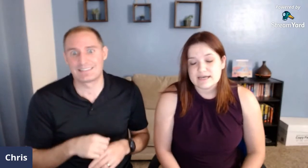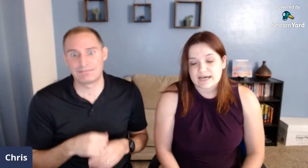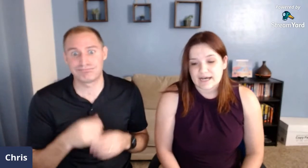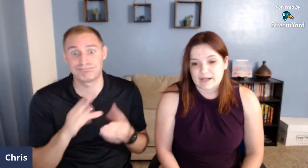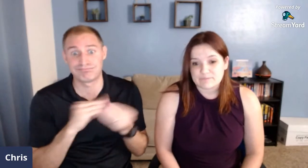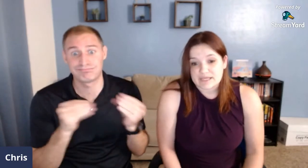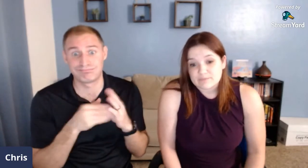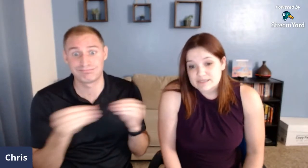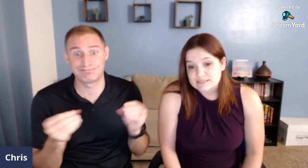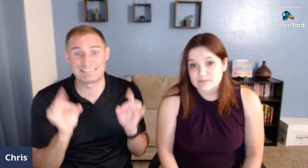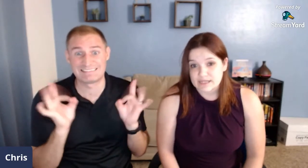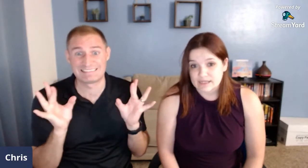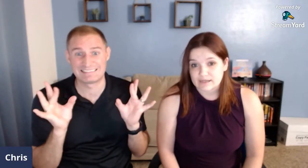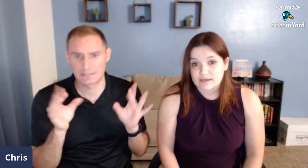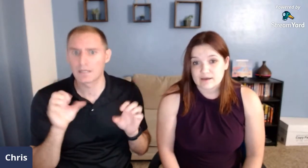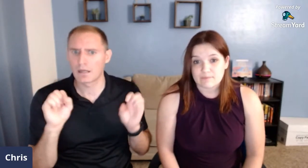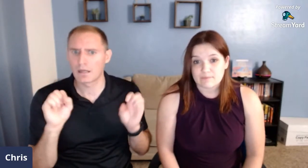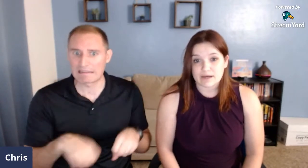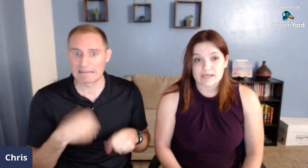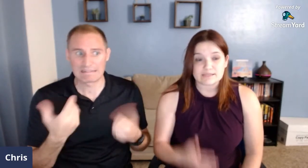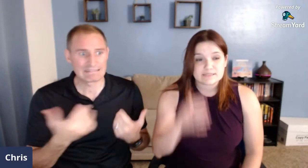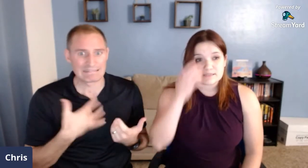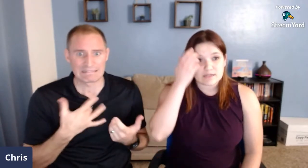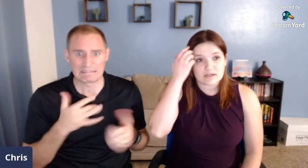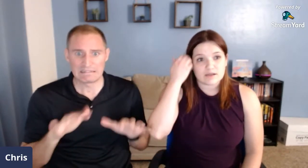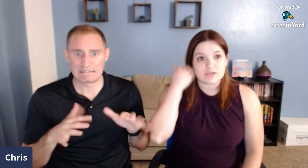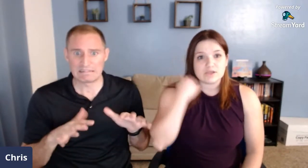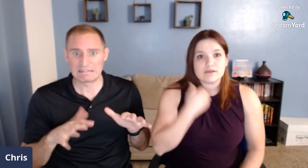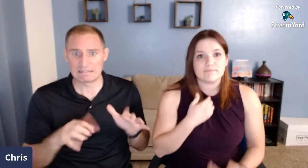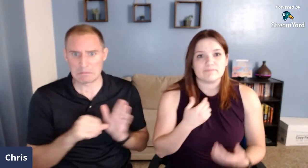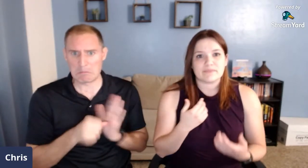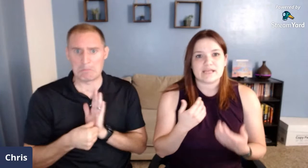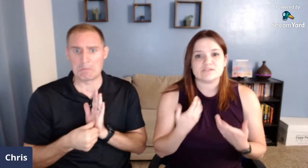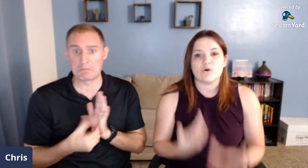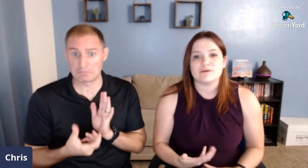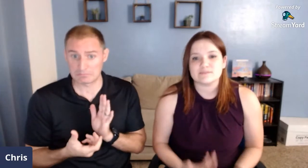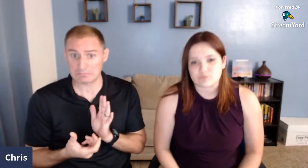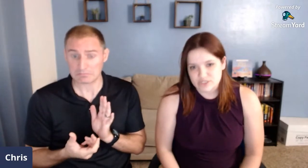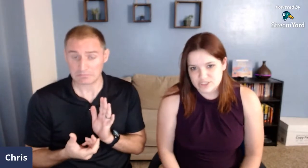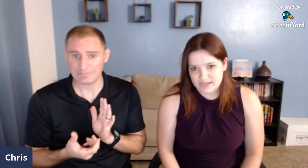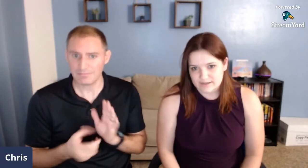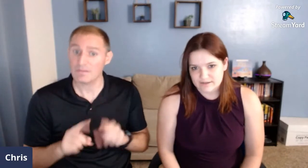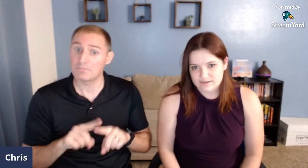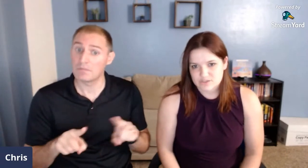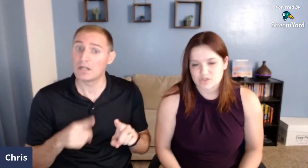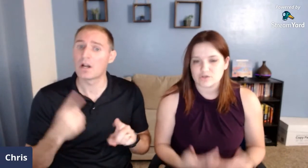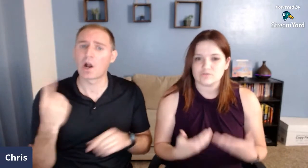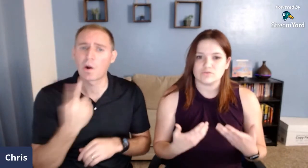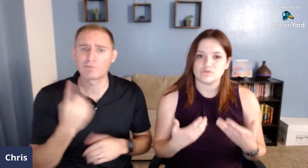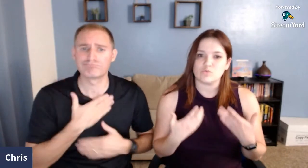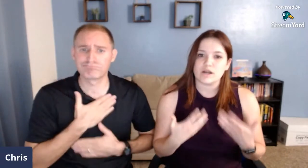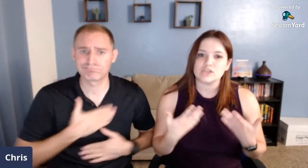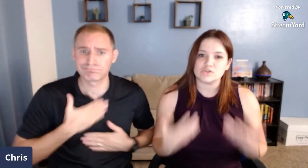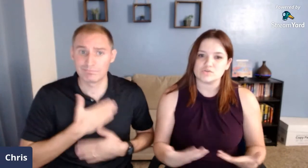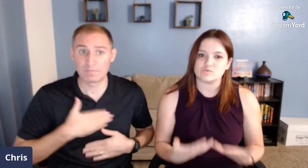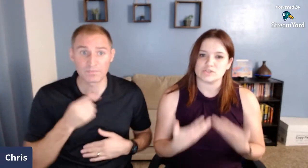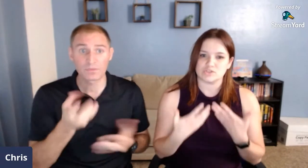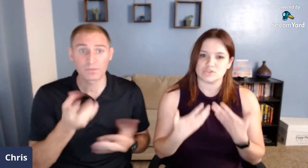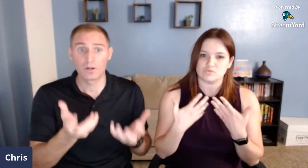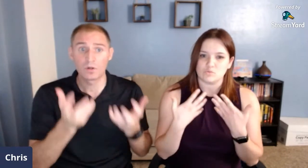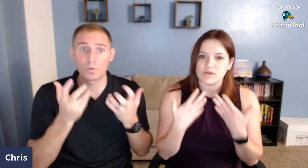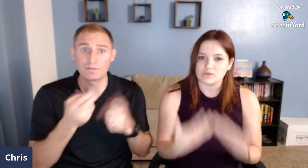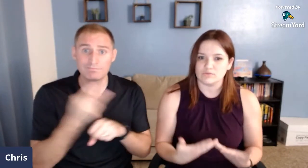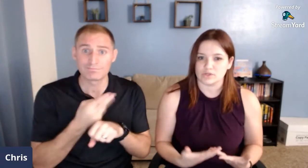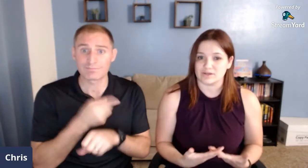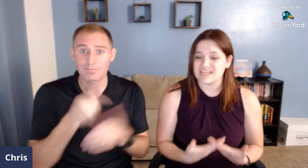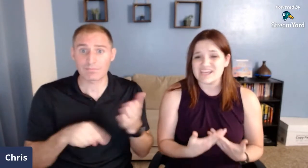person. It can be intimidating, but it's always appreciated. So you want to use what